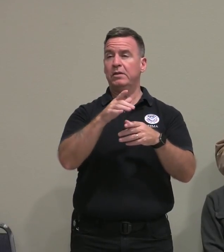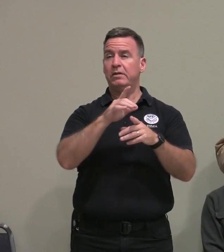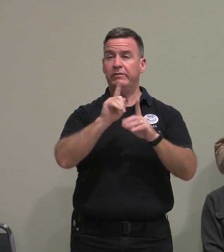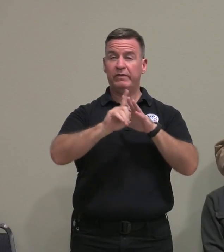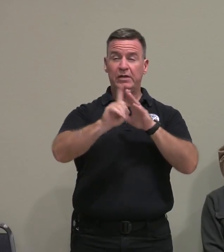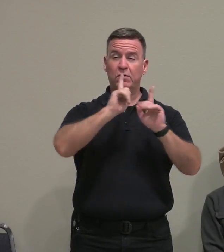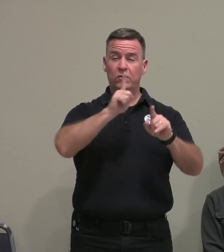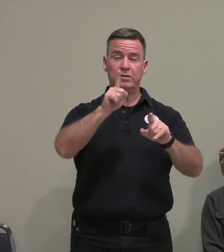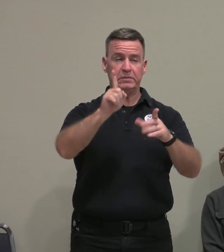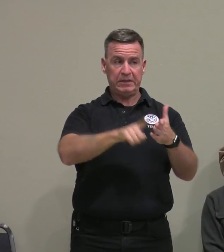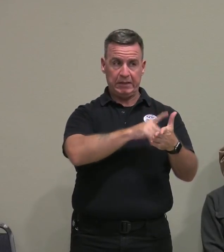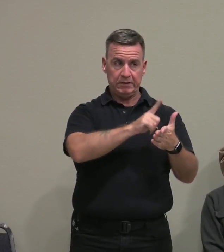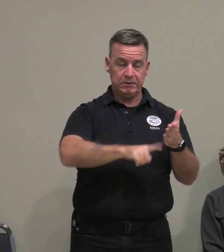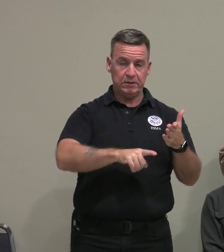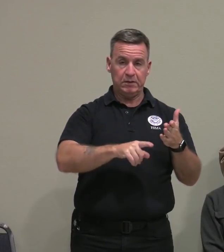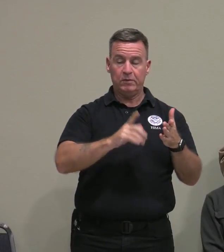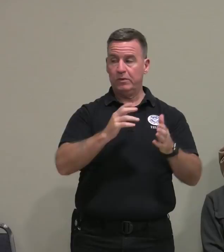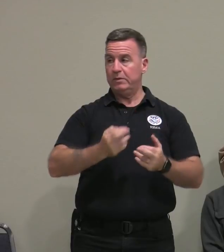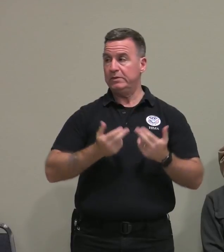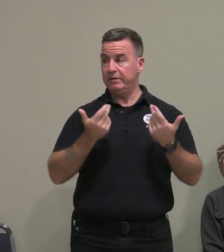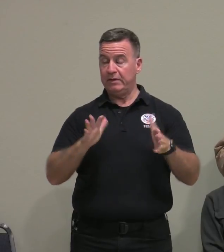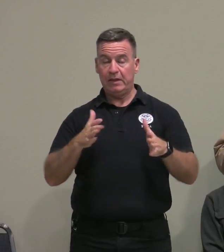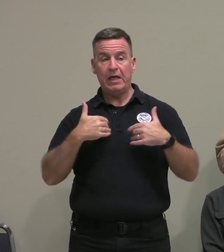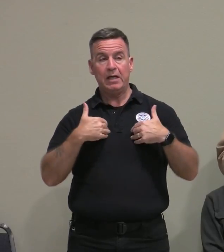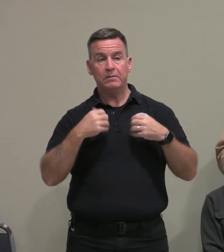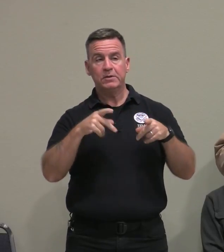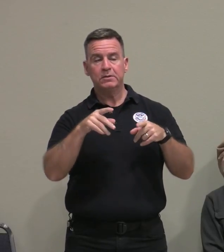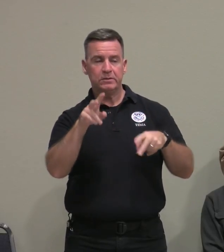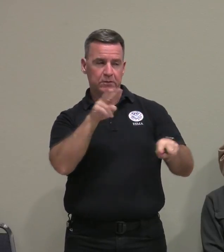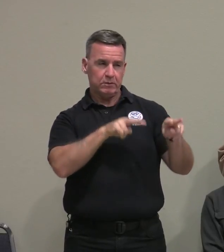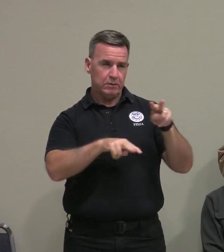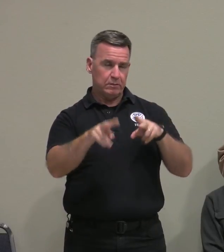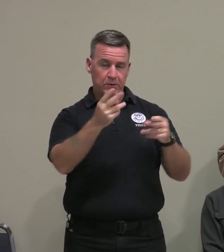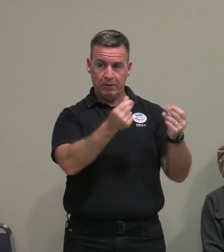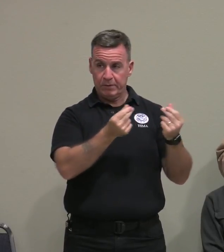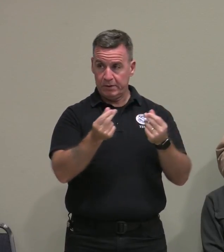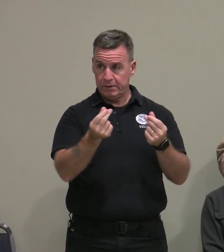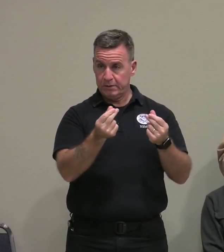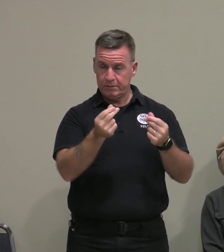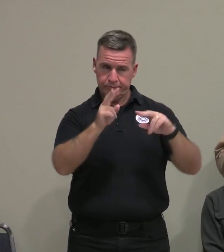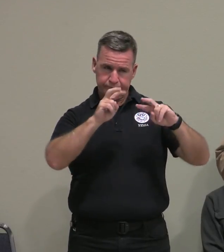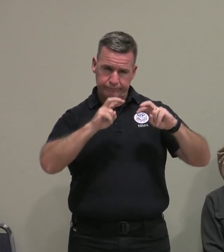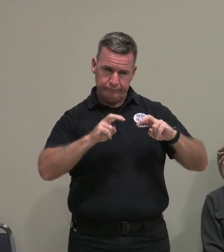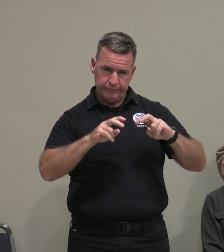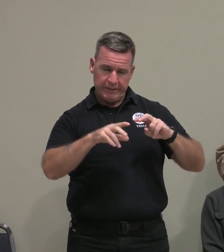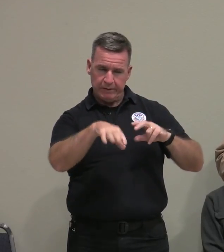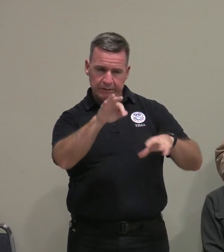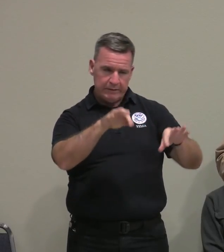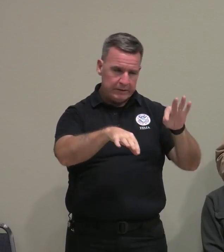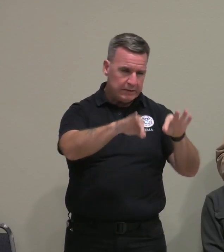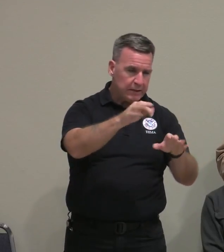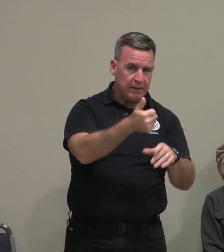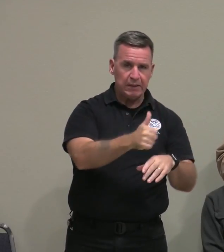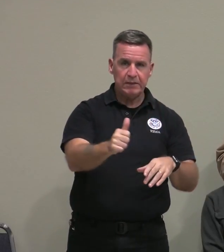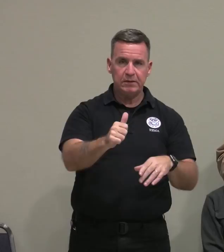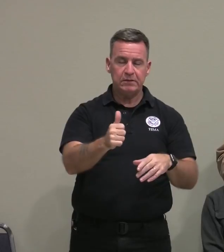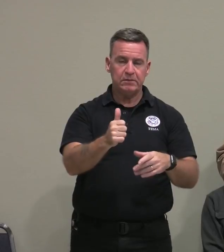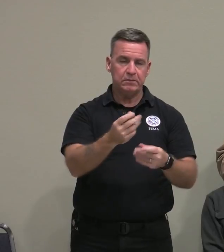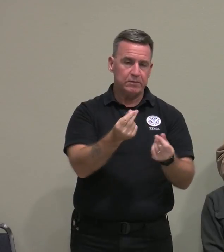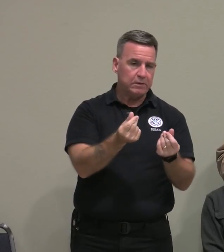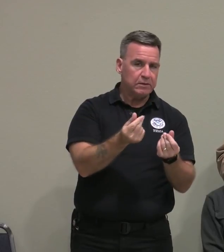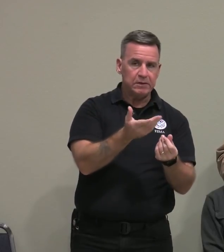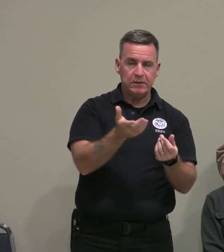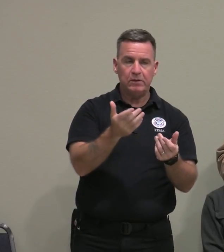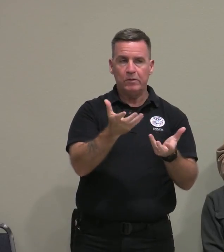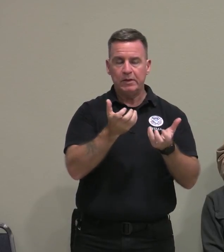and at a time where residents have had the opportunity to visit their property, assess and retrieve any belongings or